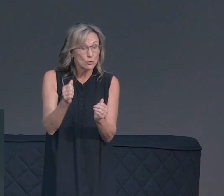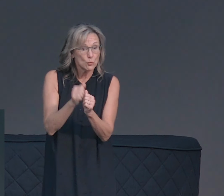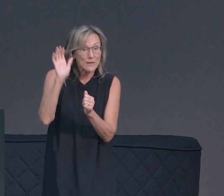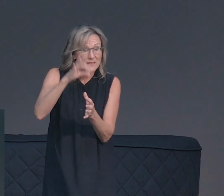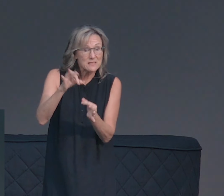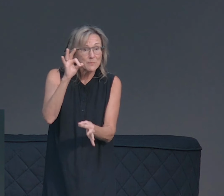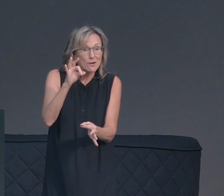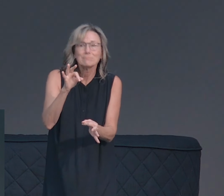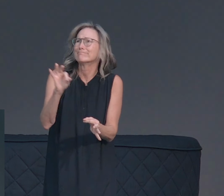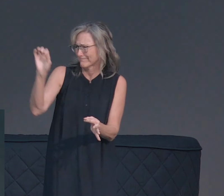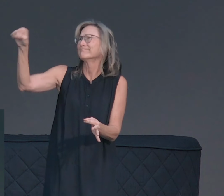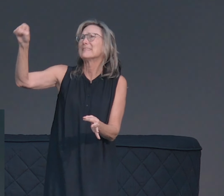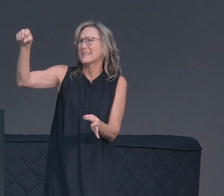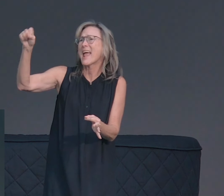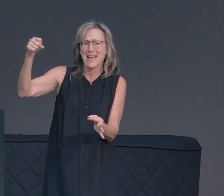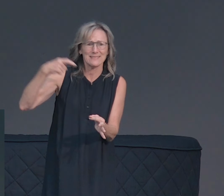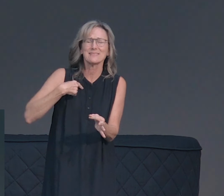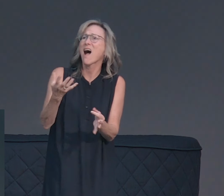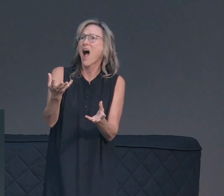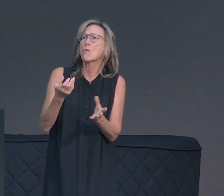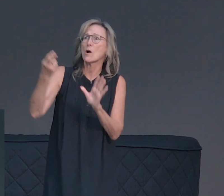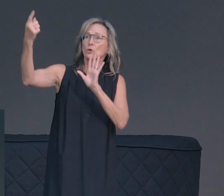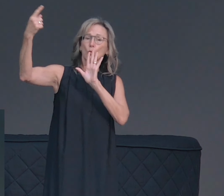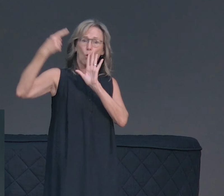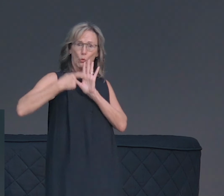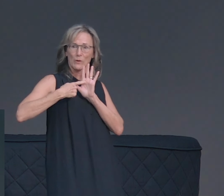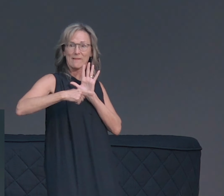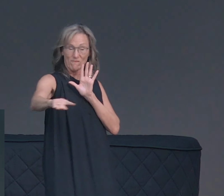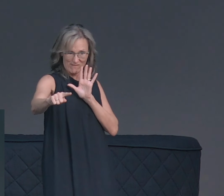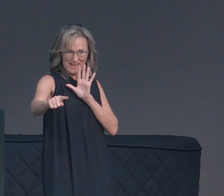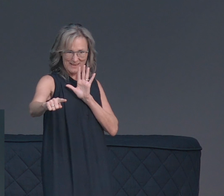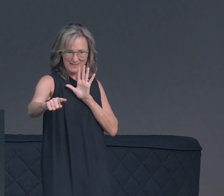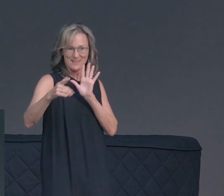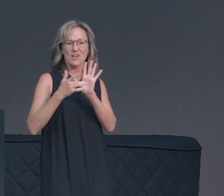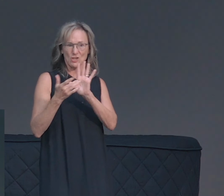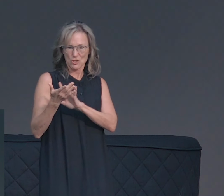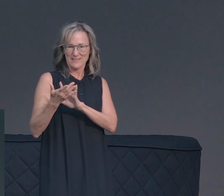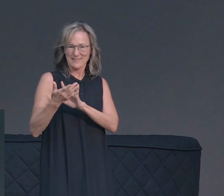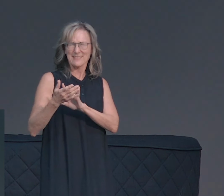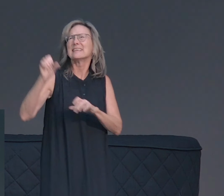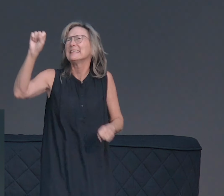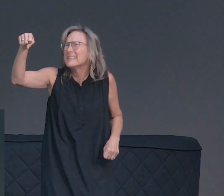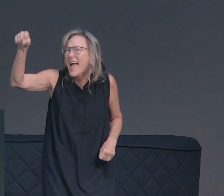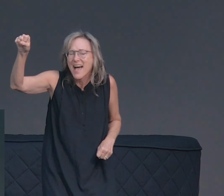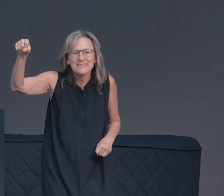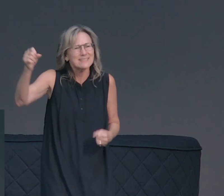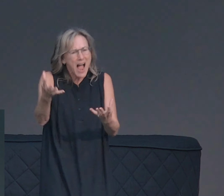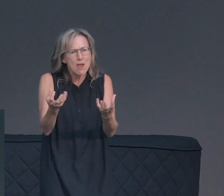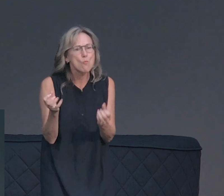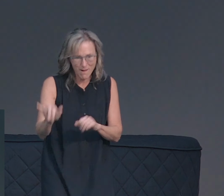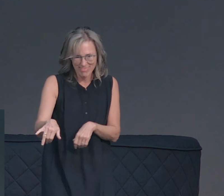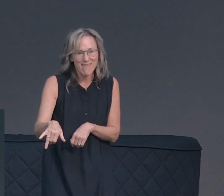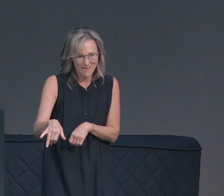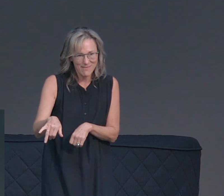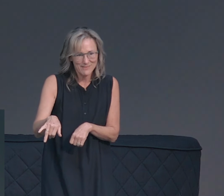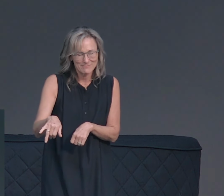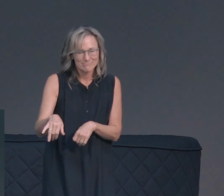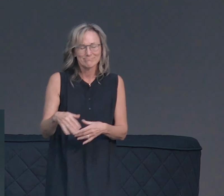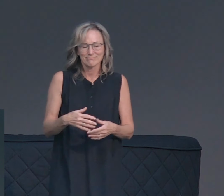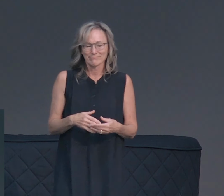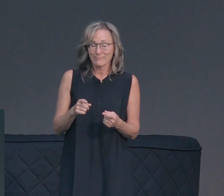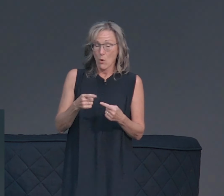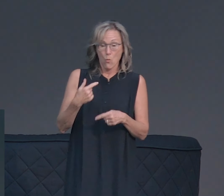to reflect the character of Jesus Christ, say yes to God. As I walk by